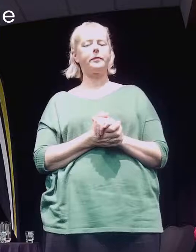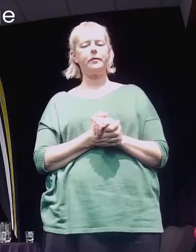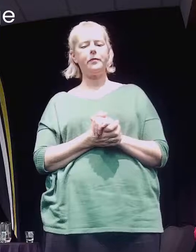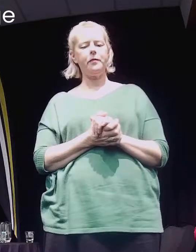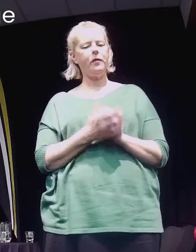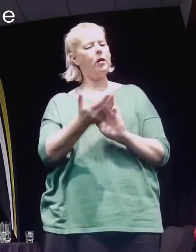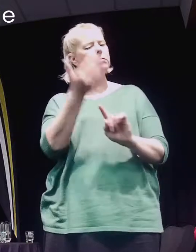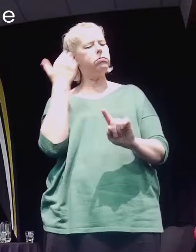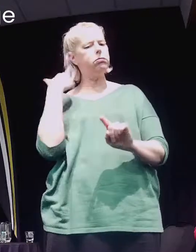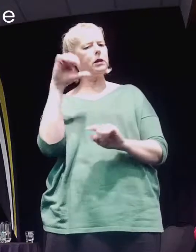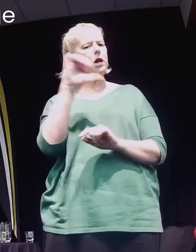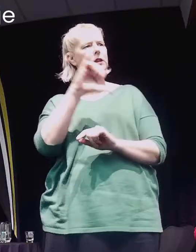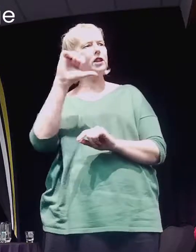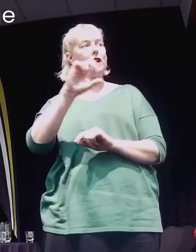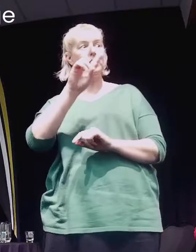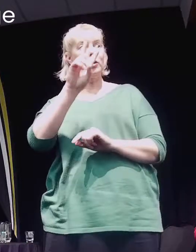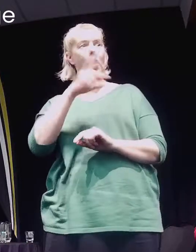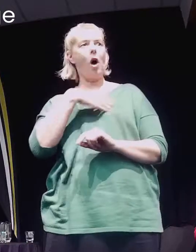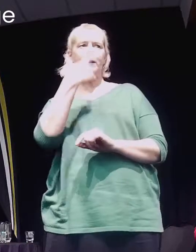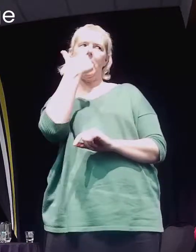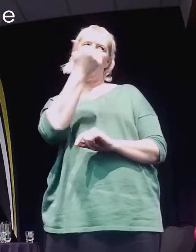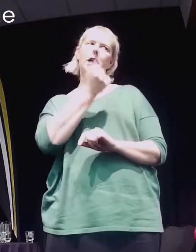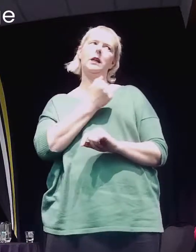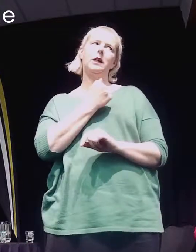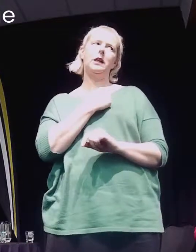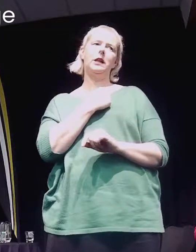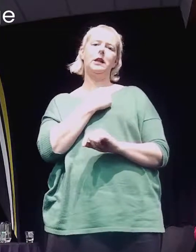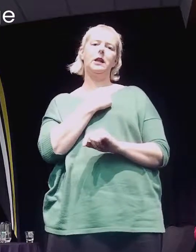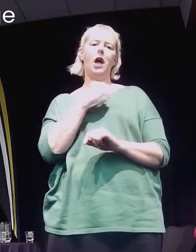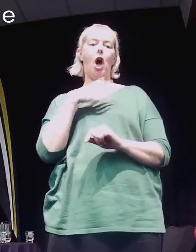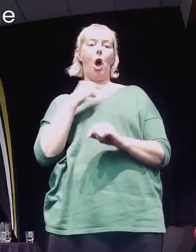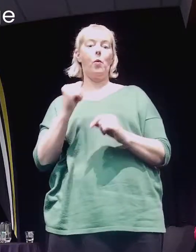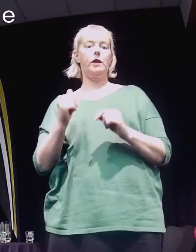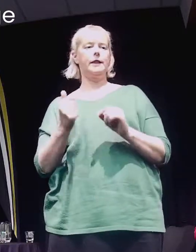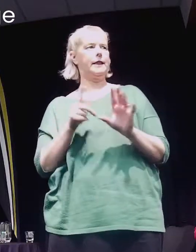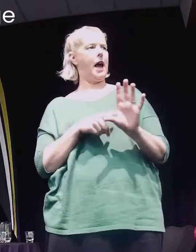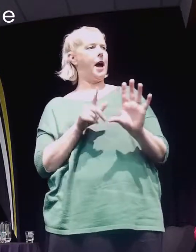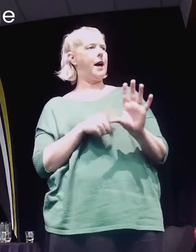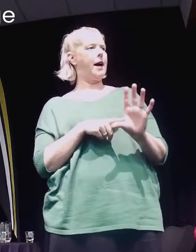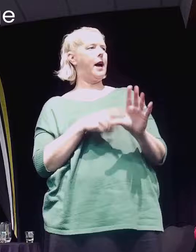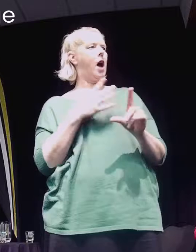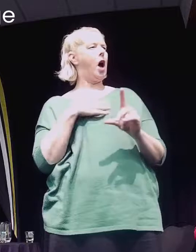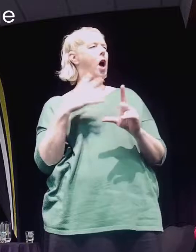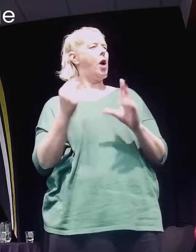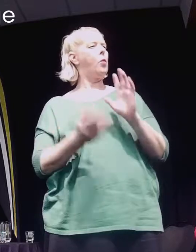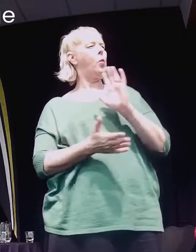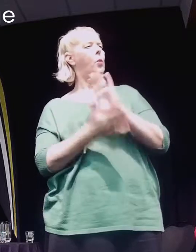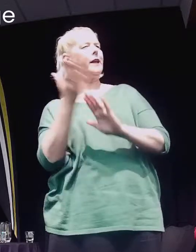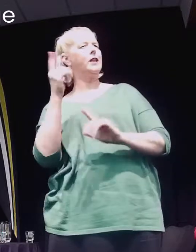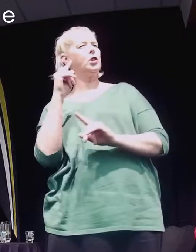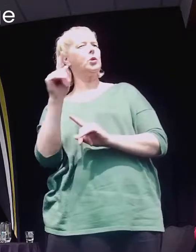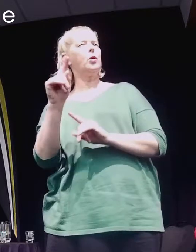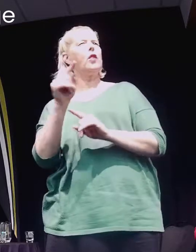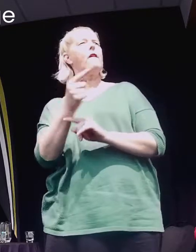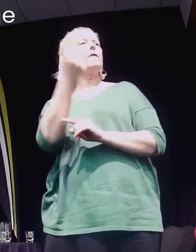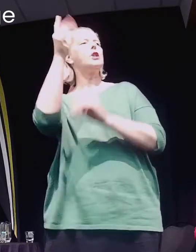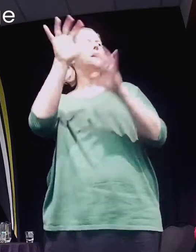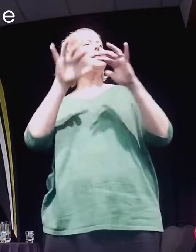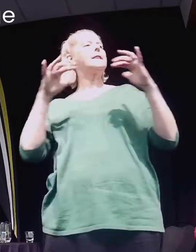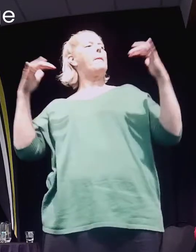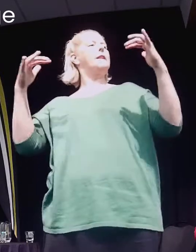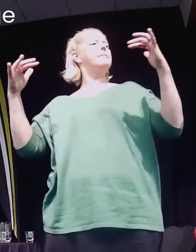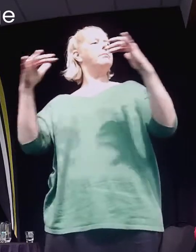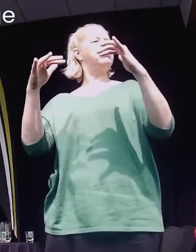lucky, young. I went to Rio de Janeiro in the first summit of climate change. It's not only local